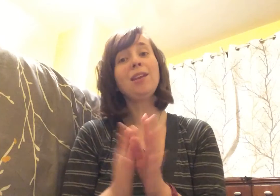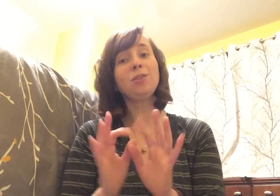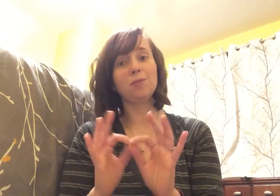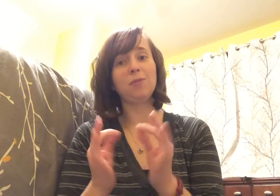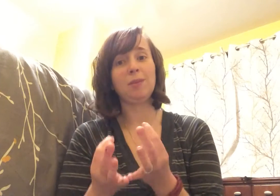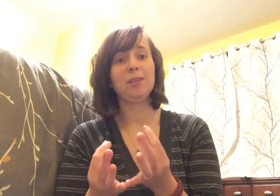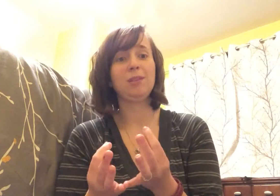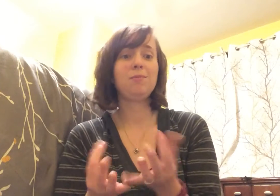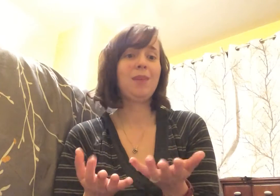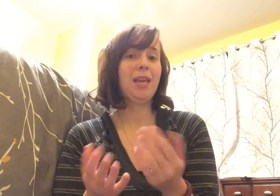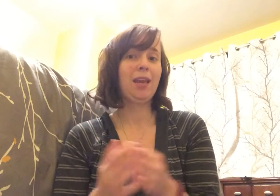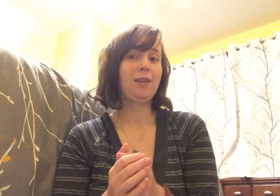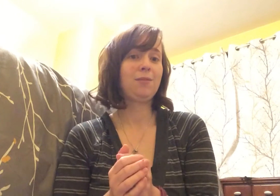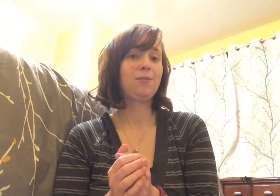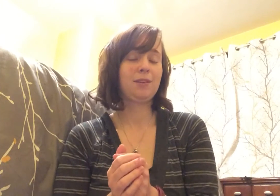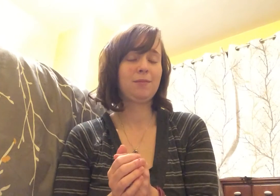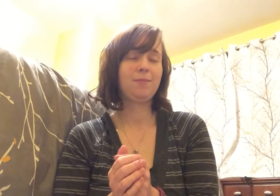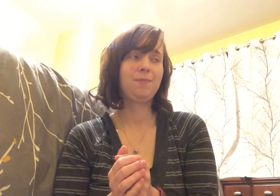your family, you may have